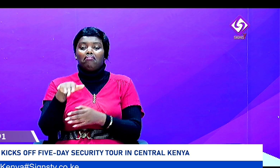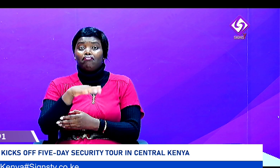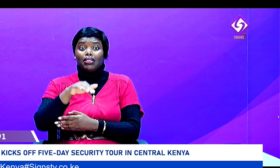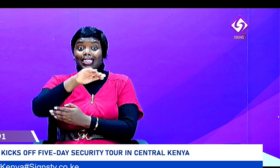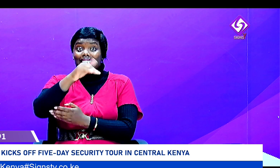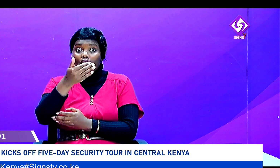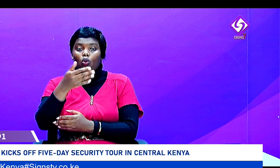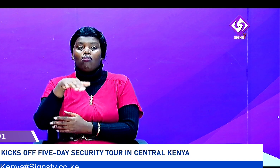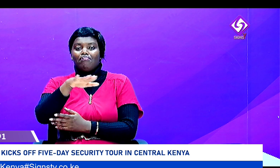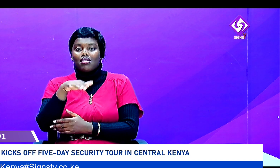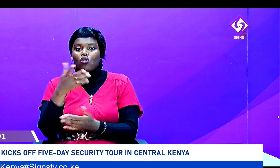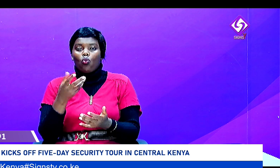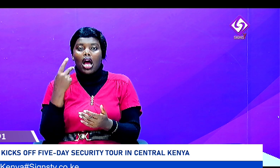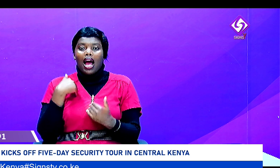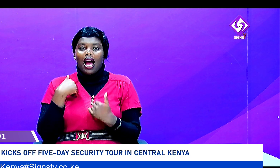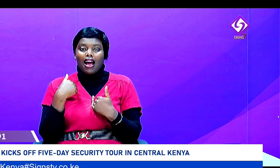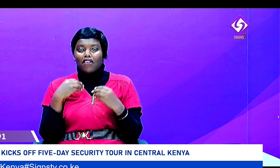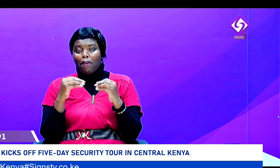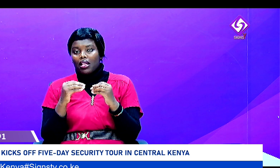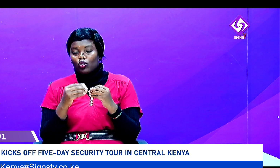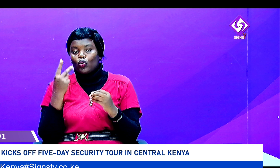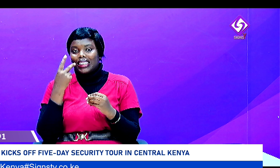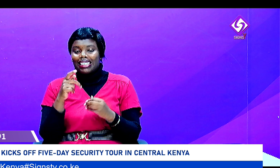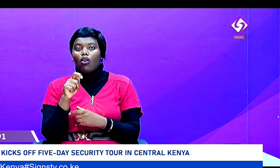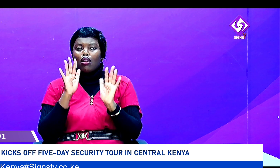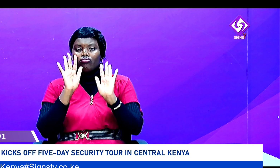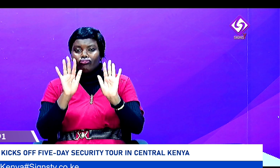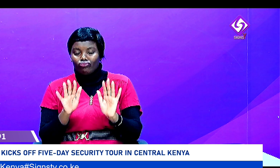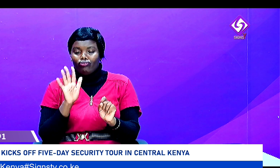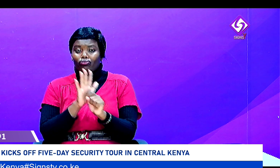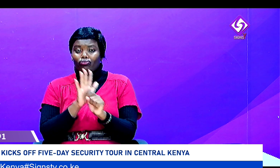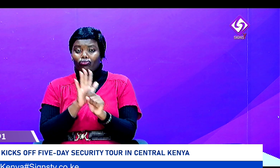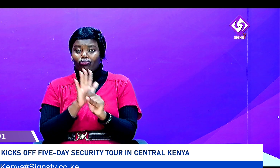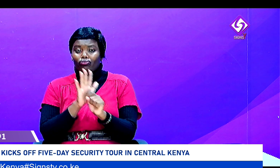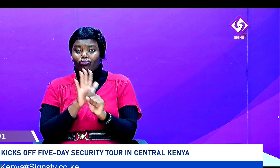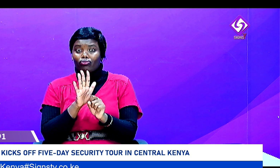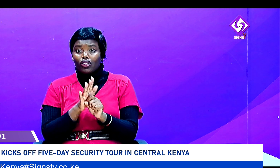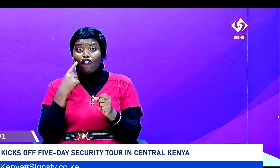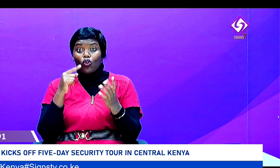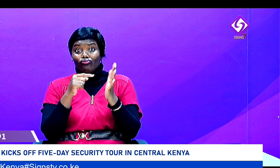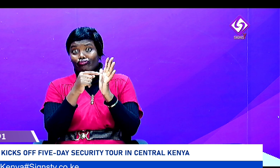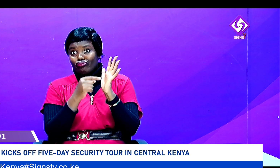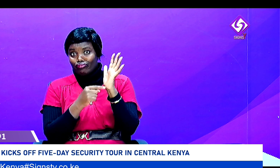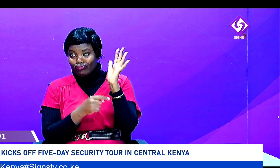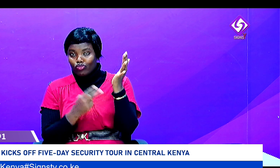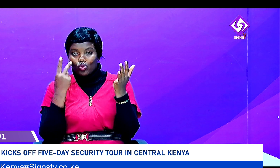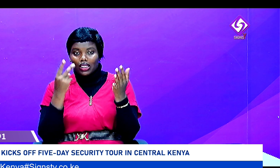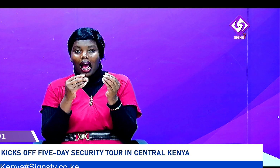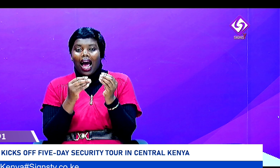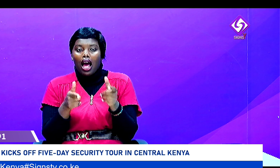The town hall style meeting are a key component of the tour, allowing citizens